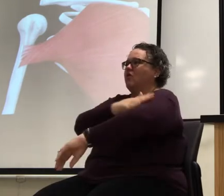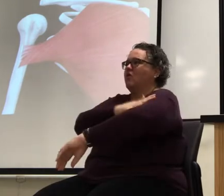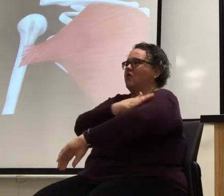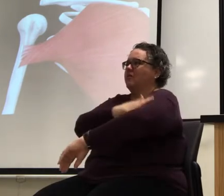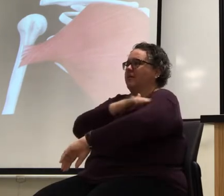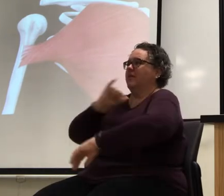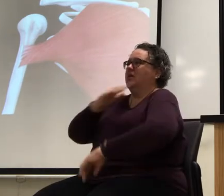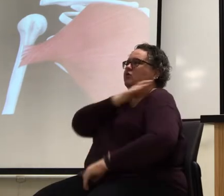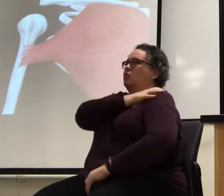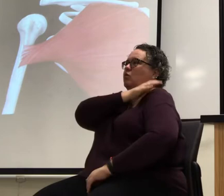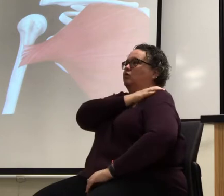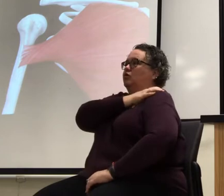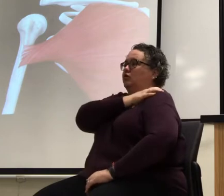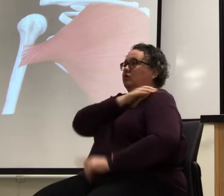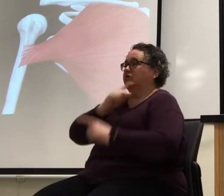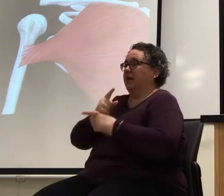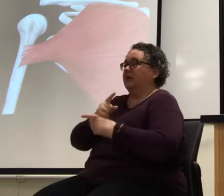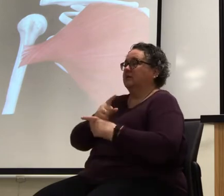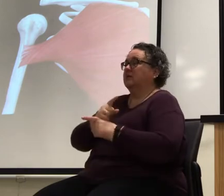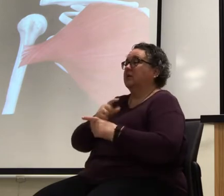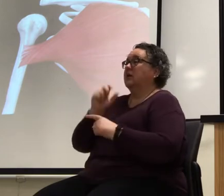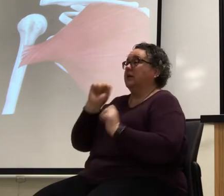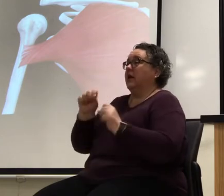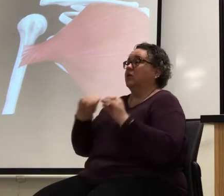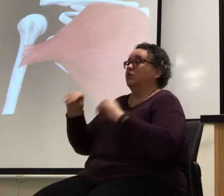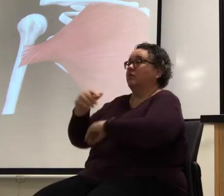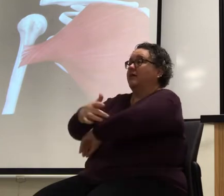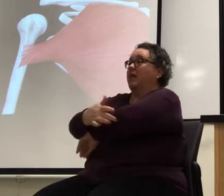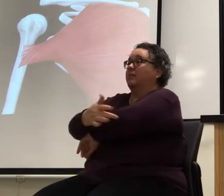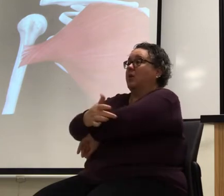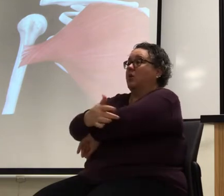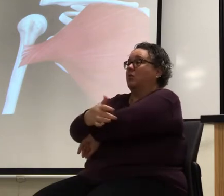the shoulder joint, right? Can you move the elbow? No.